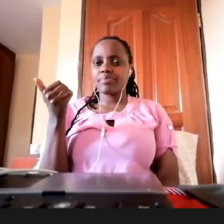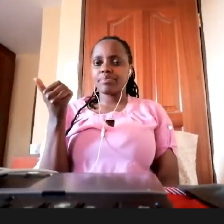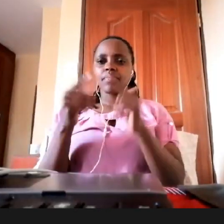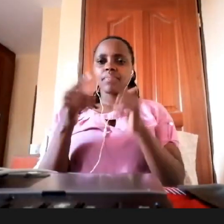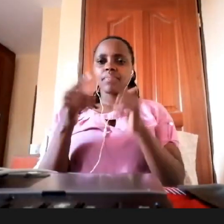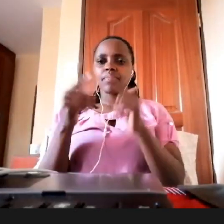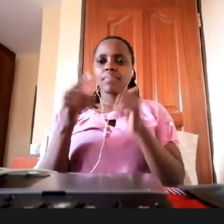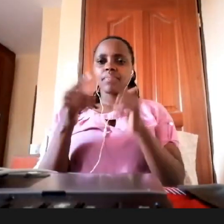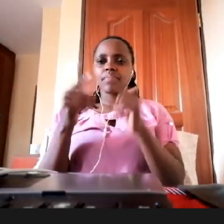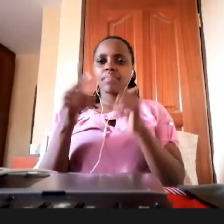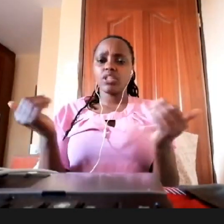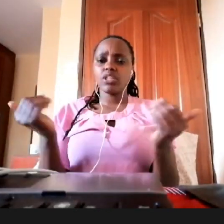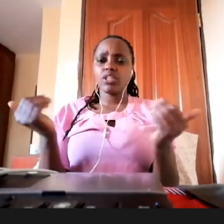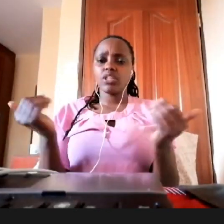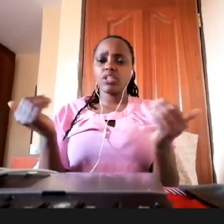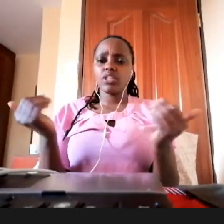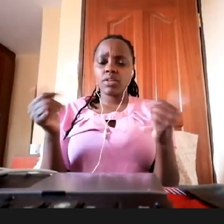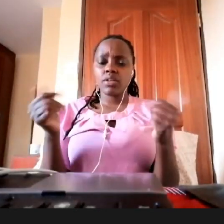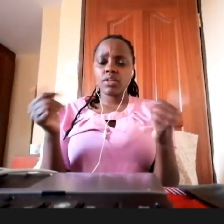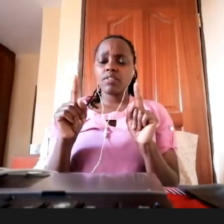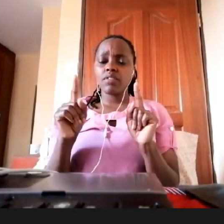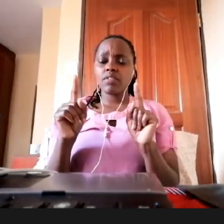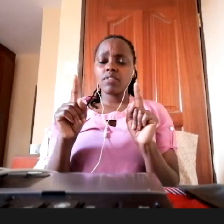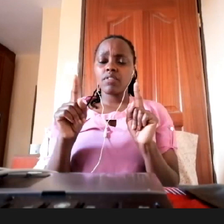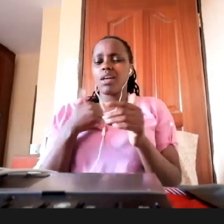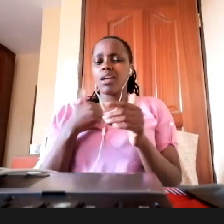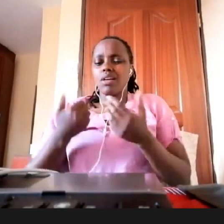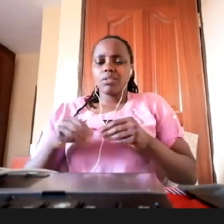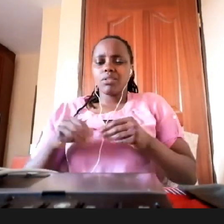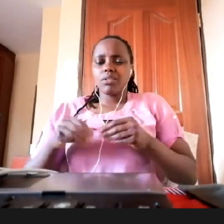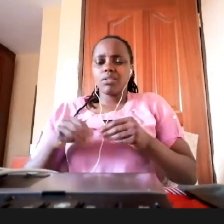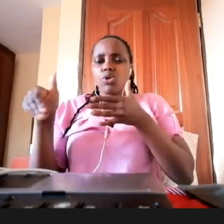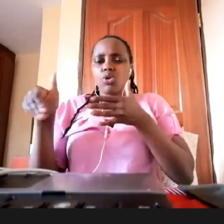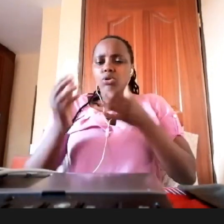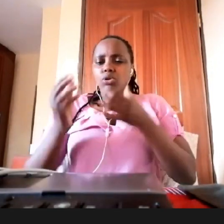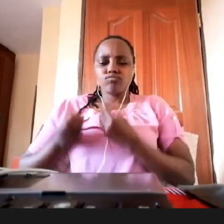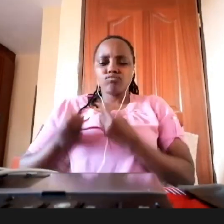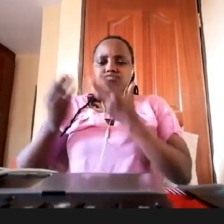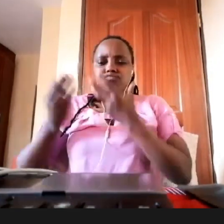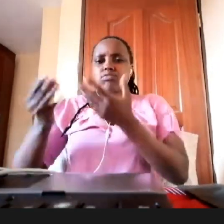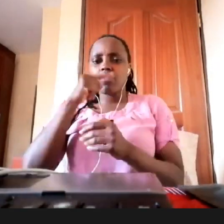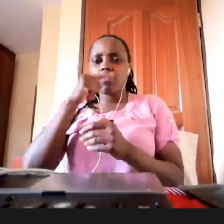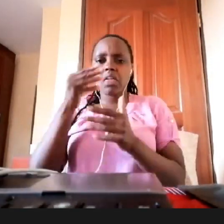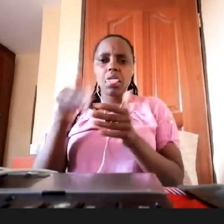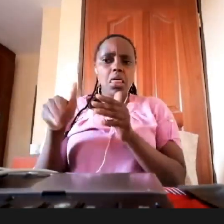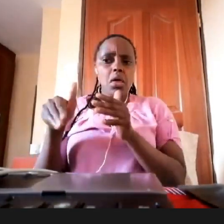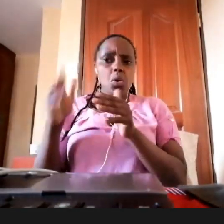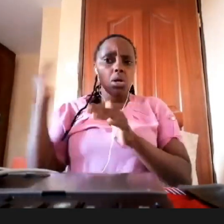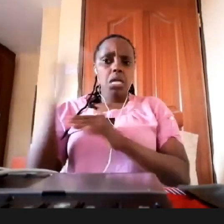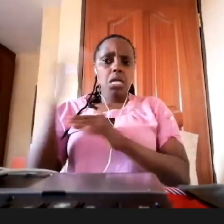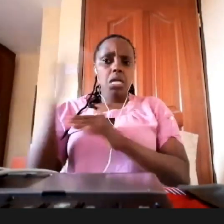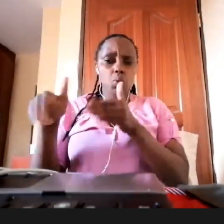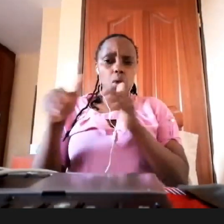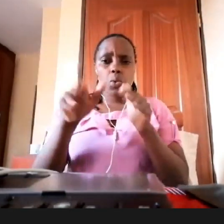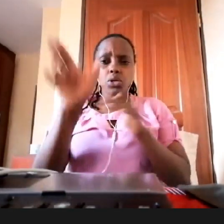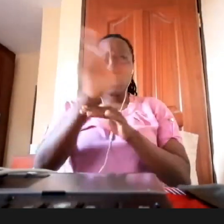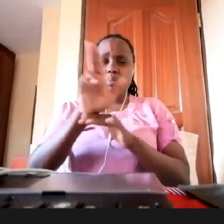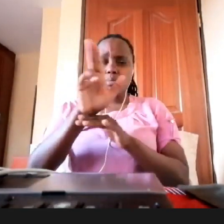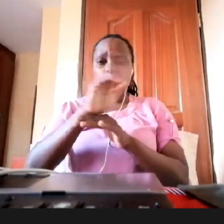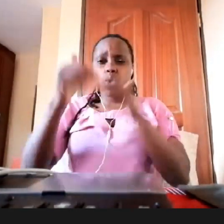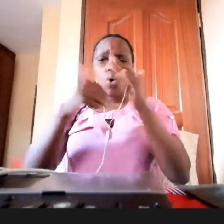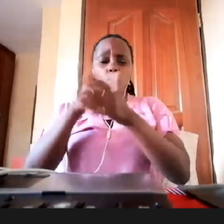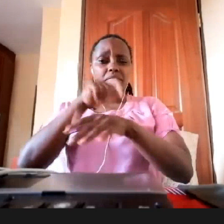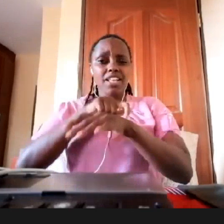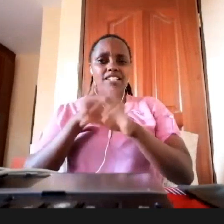are not accustomed to expressing views. So non-direct methods have to be used all the time in